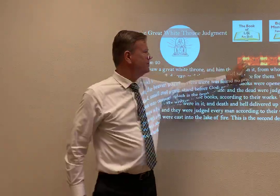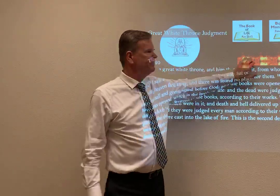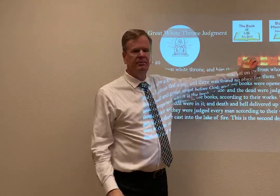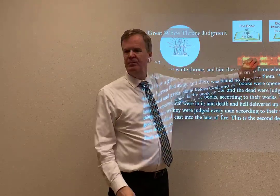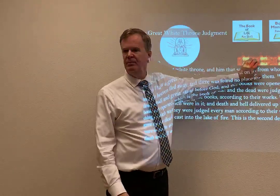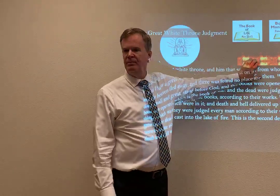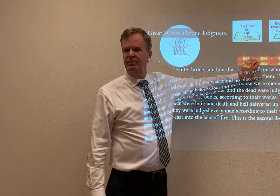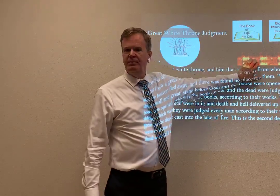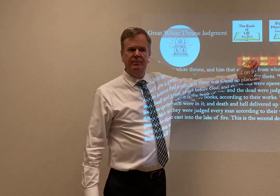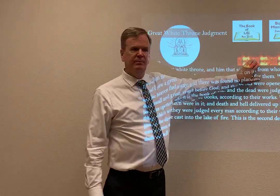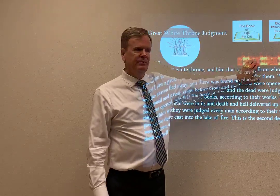here forever.